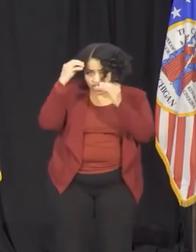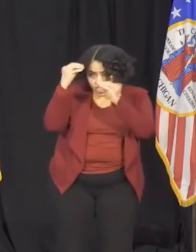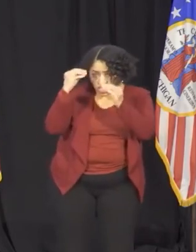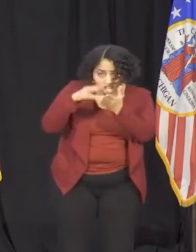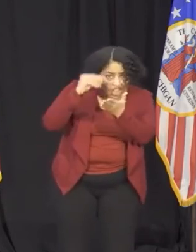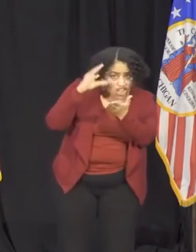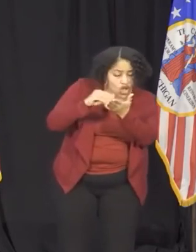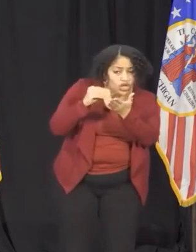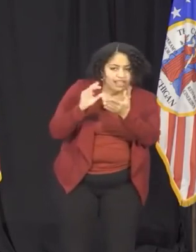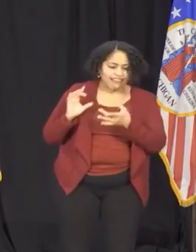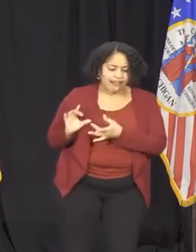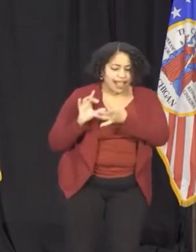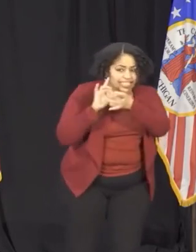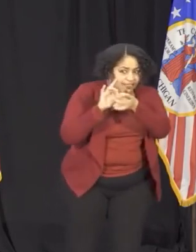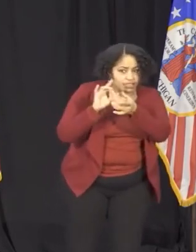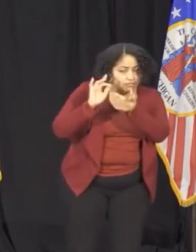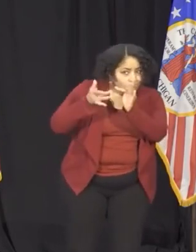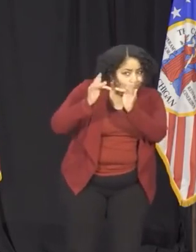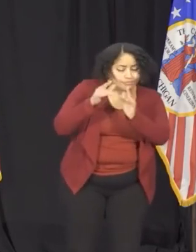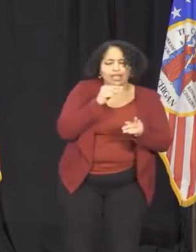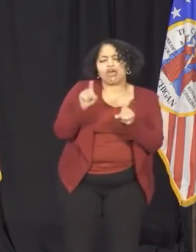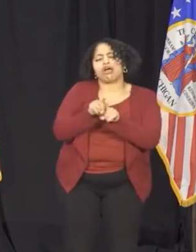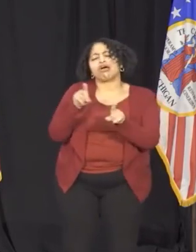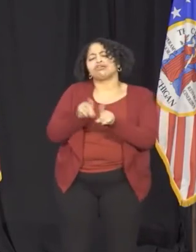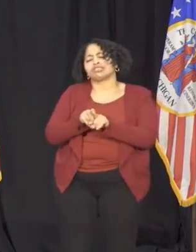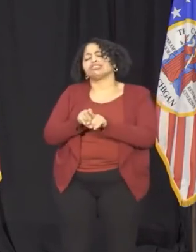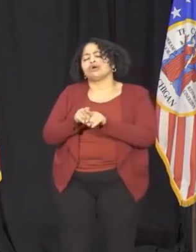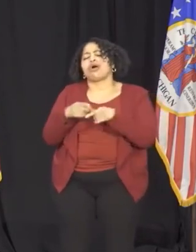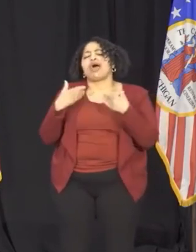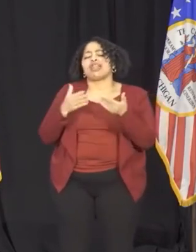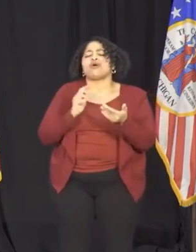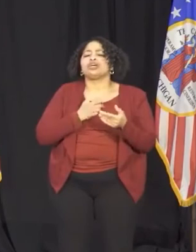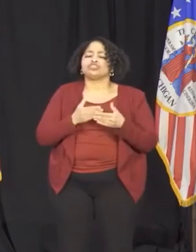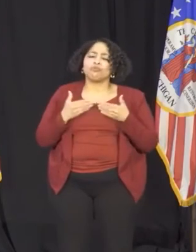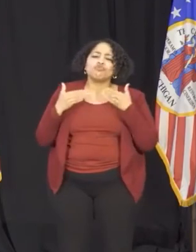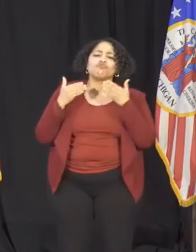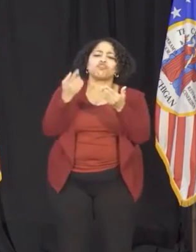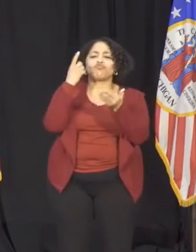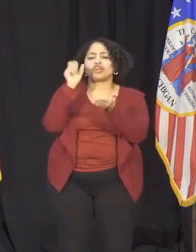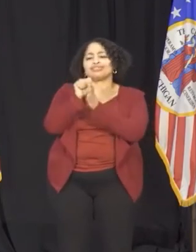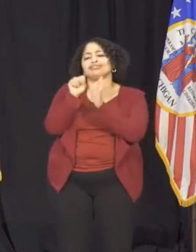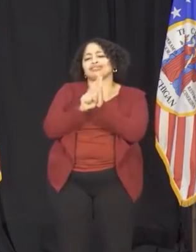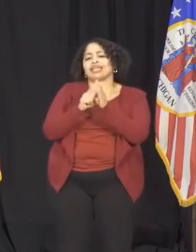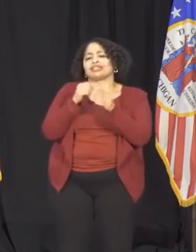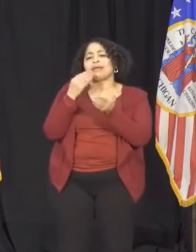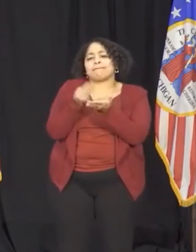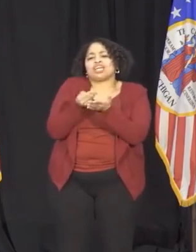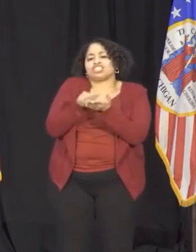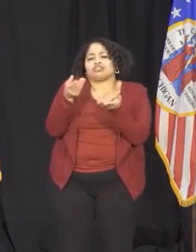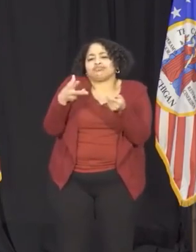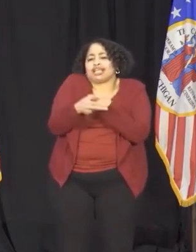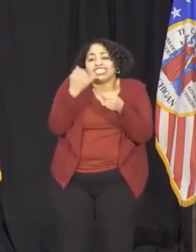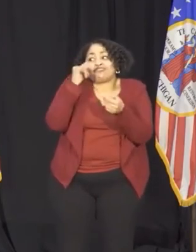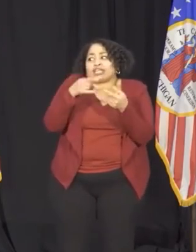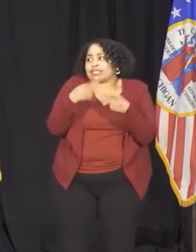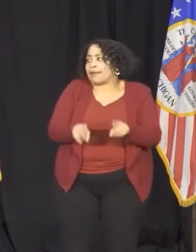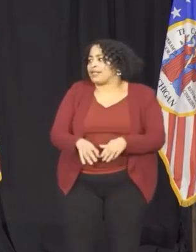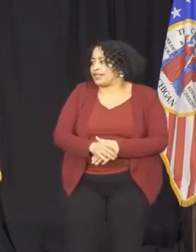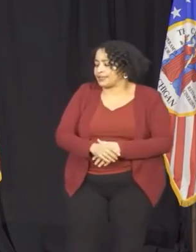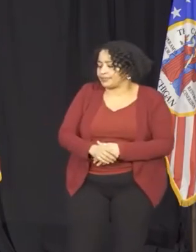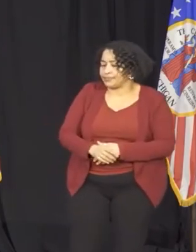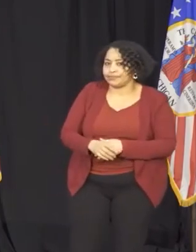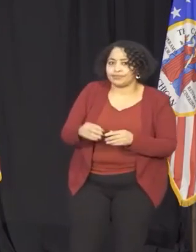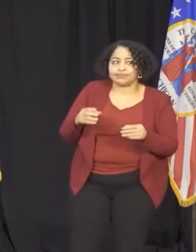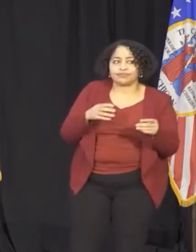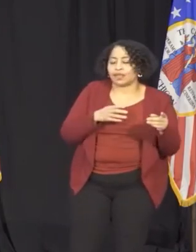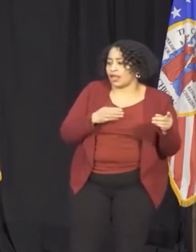learning, connectivity, but it also allows us to move forward in the context of state budget cuts. If that's happening. Okay,